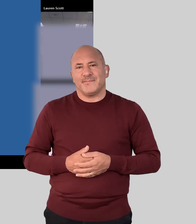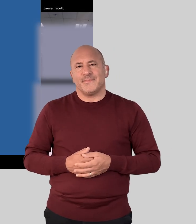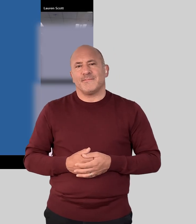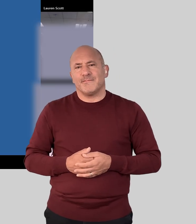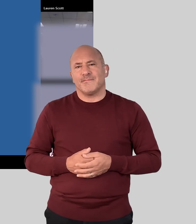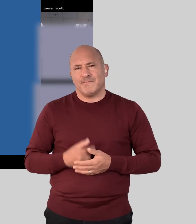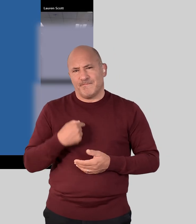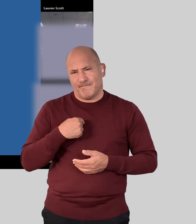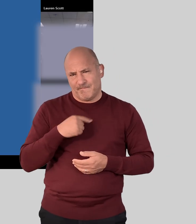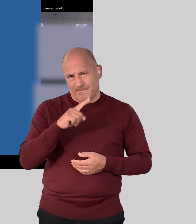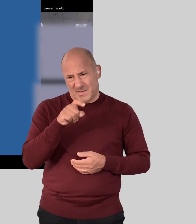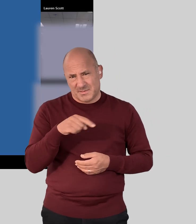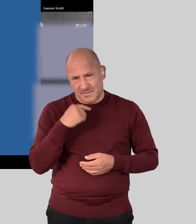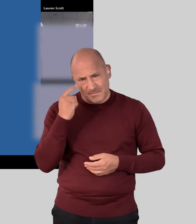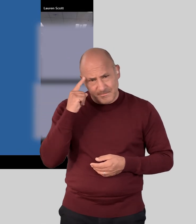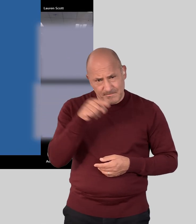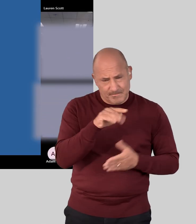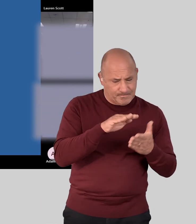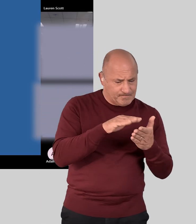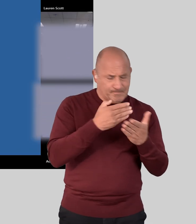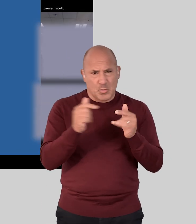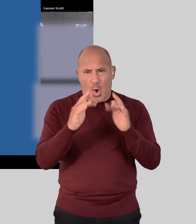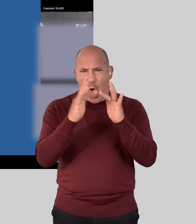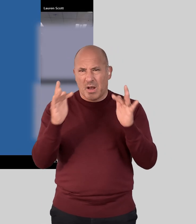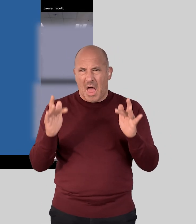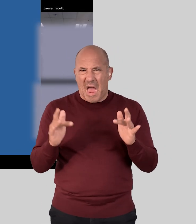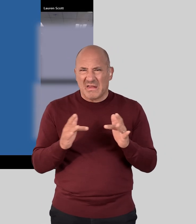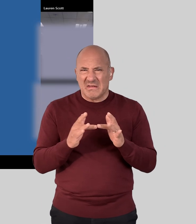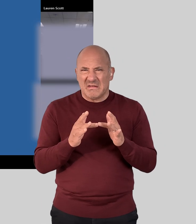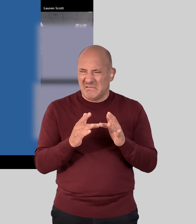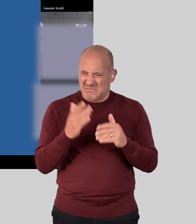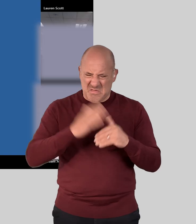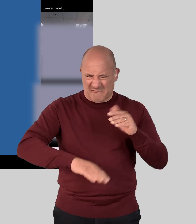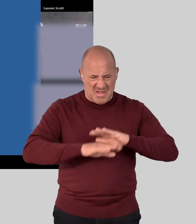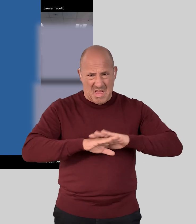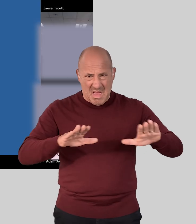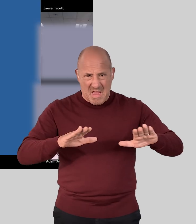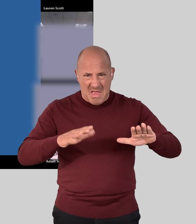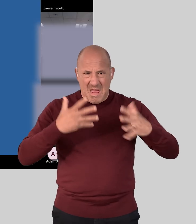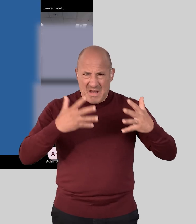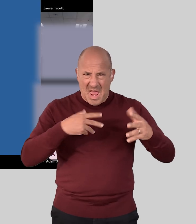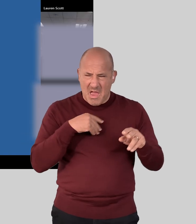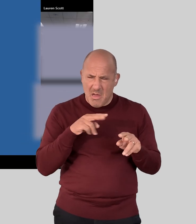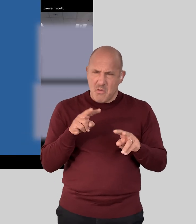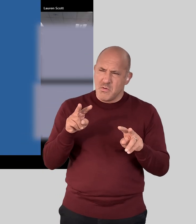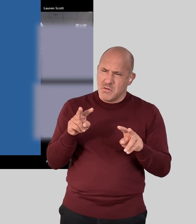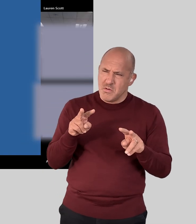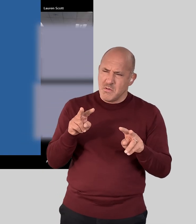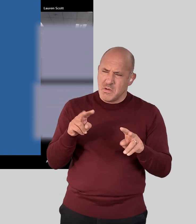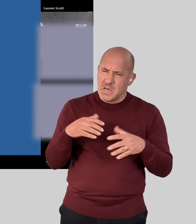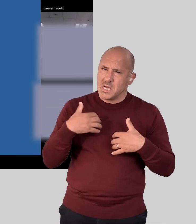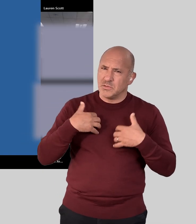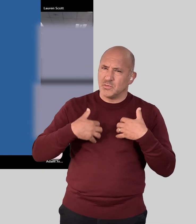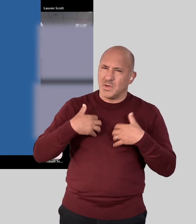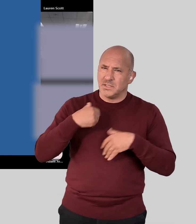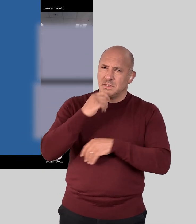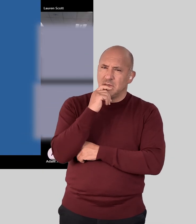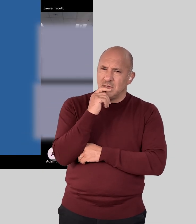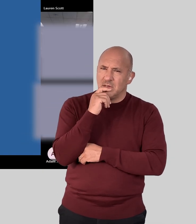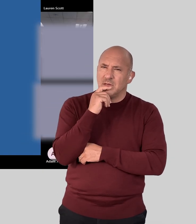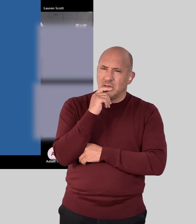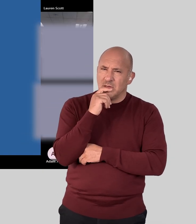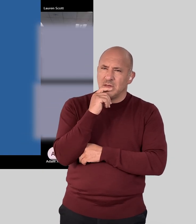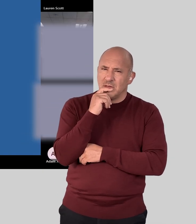anymore. My question was never how to translate it into an online thing, which now I think about it is really interesting. It was always, how